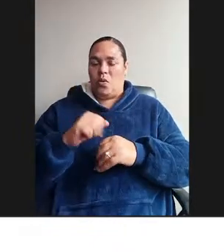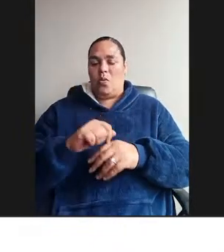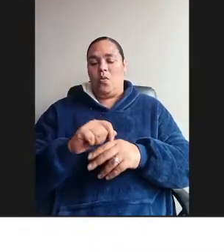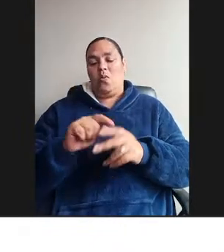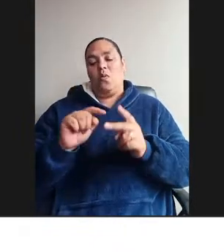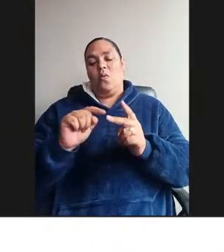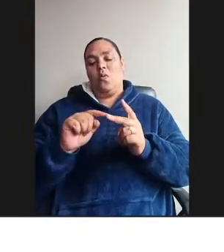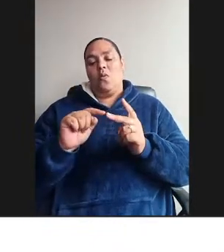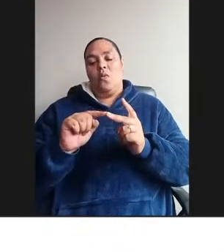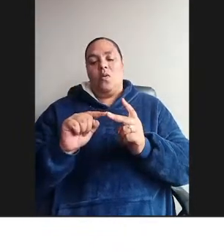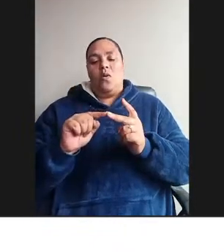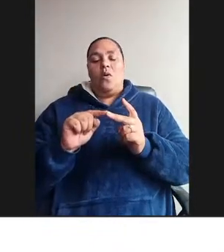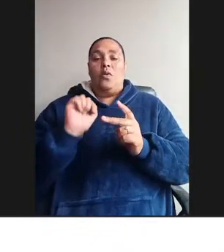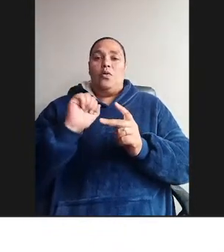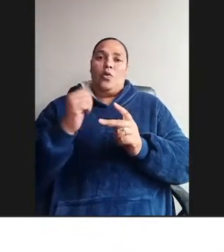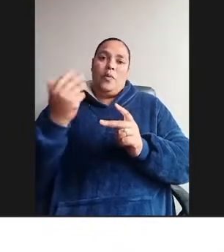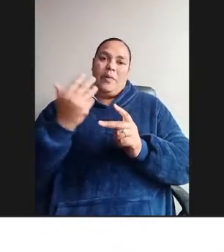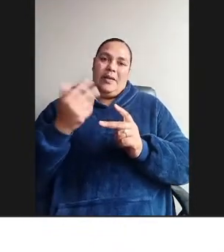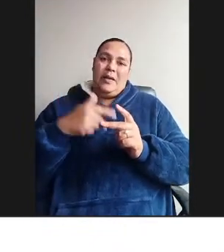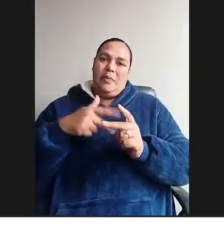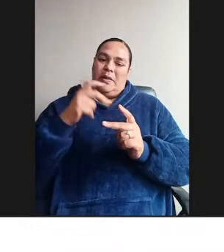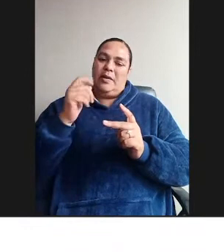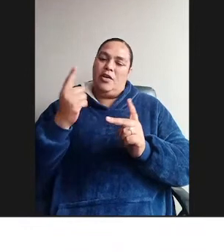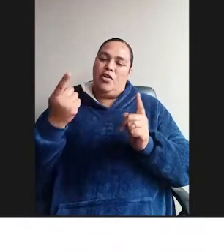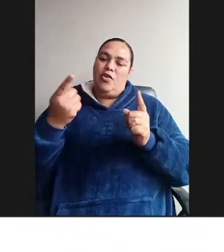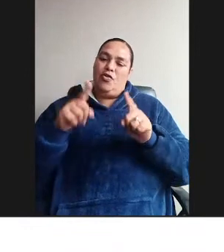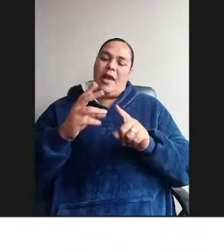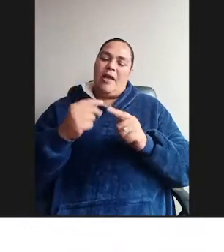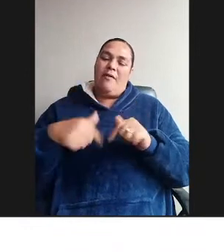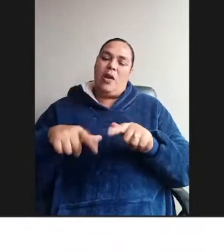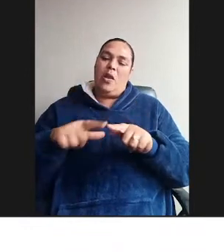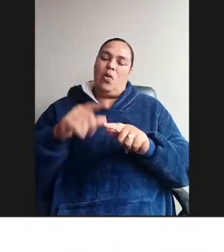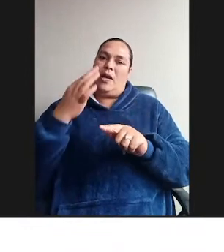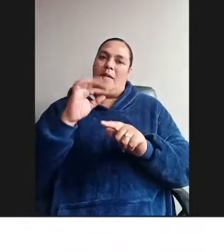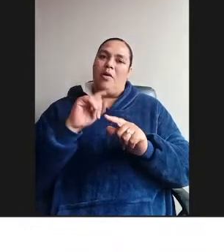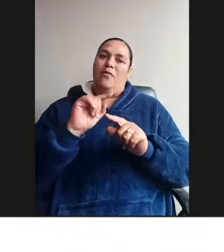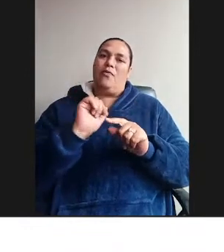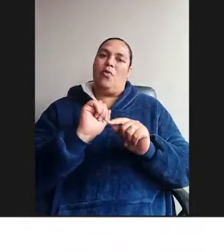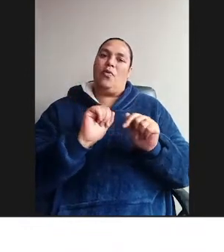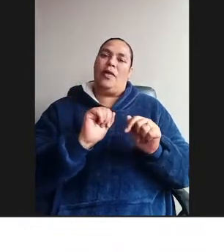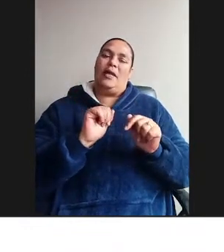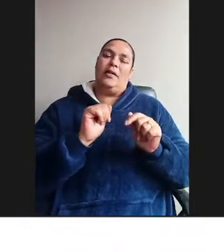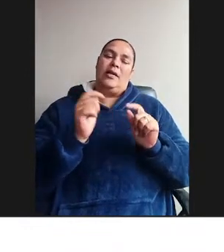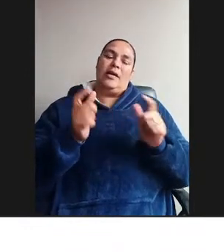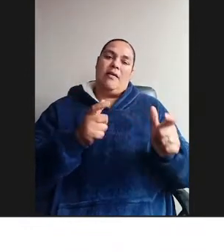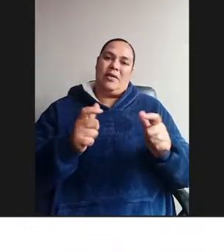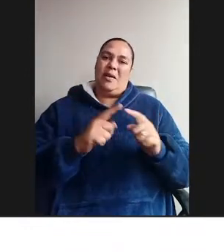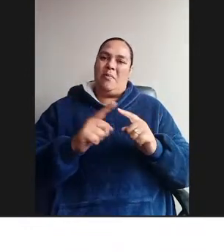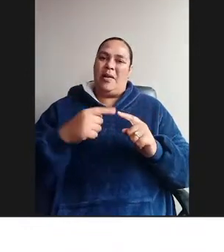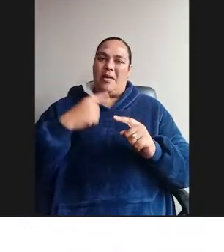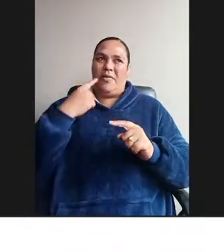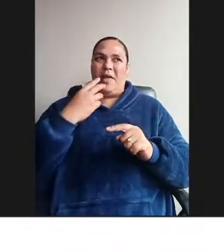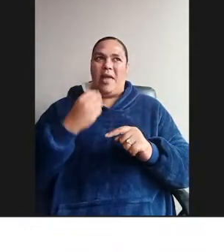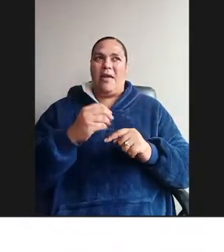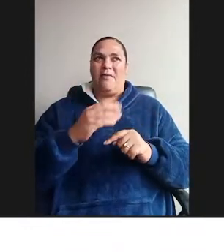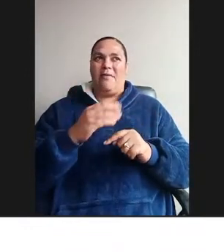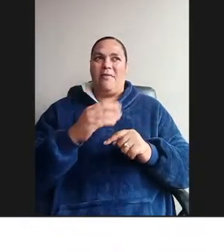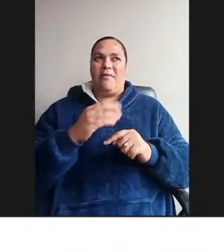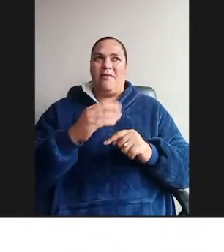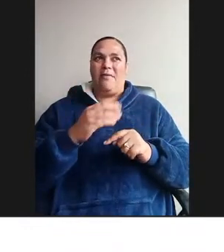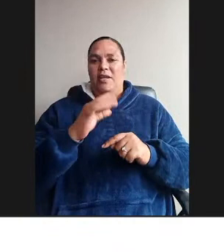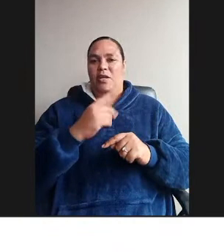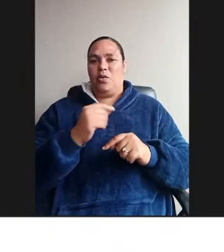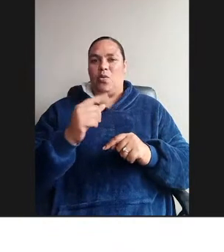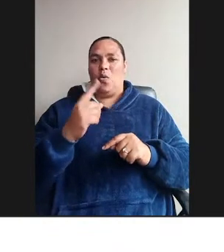the presentation, there's an agreement with local government for the CDWs. I think there are about 3 CDWs, one when